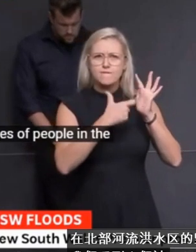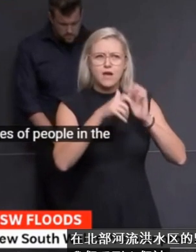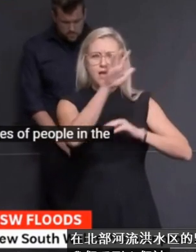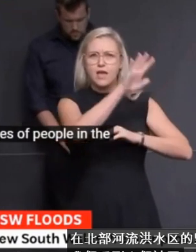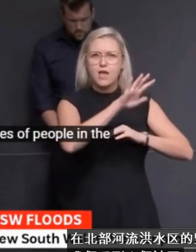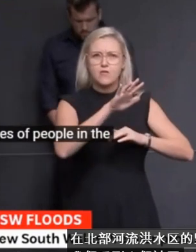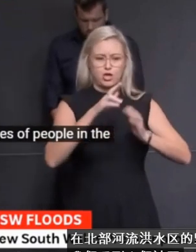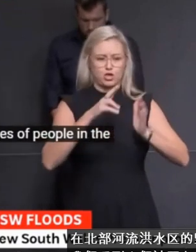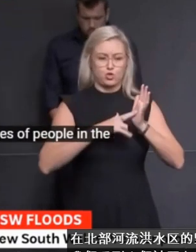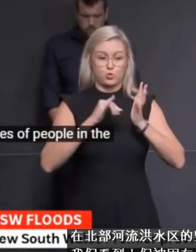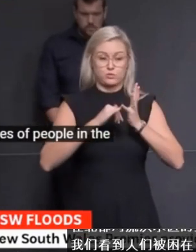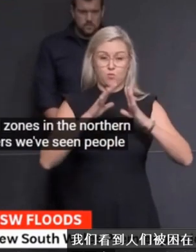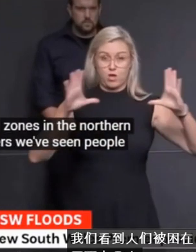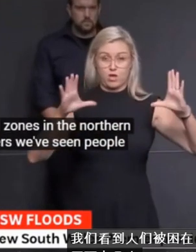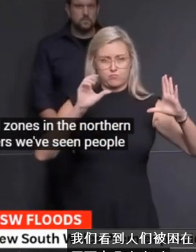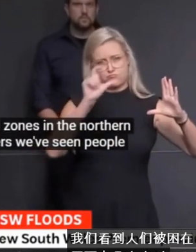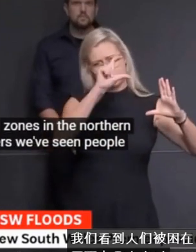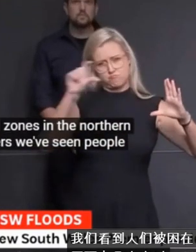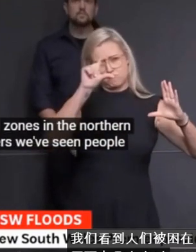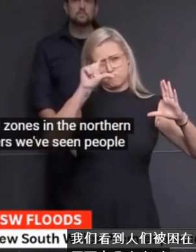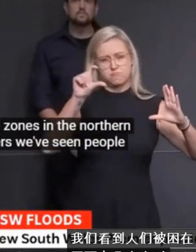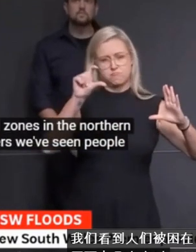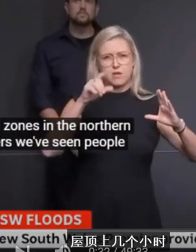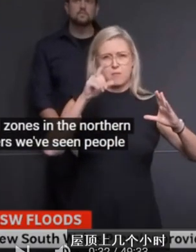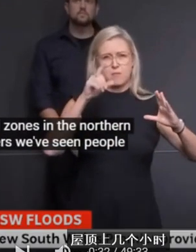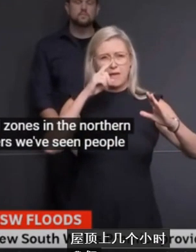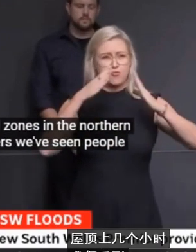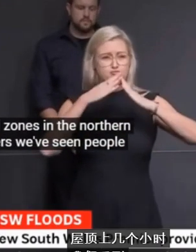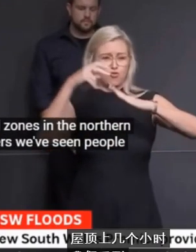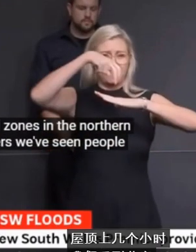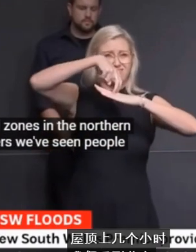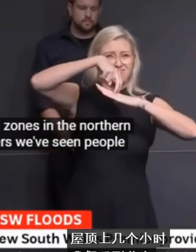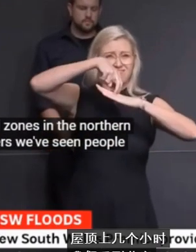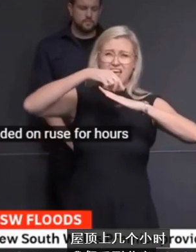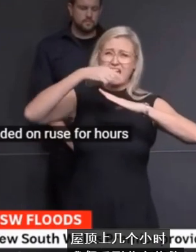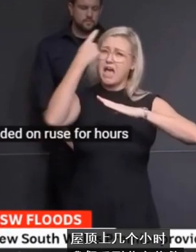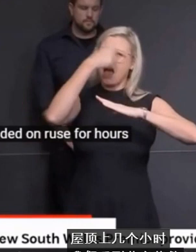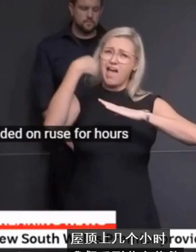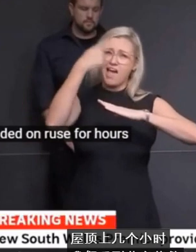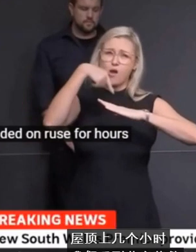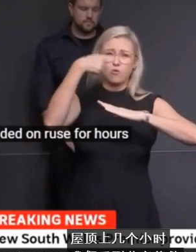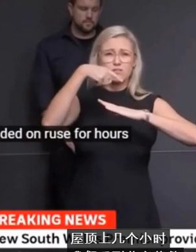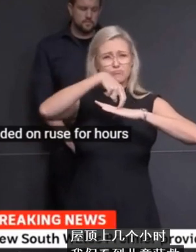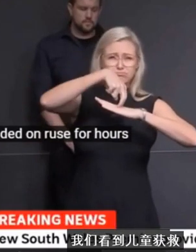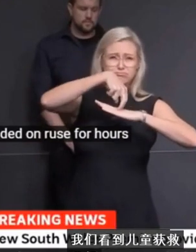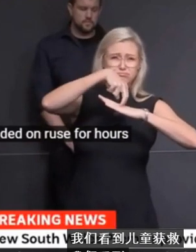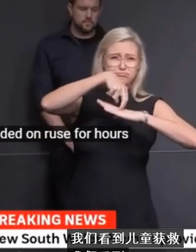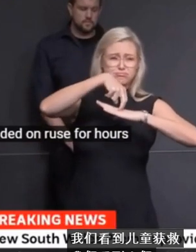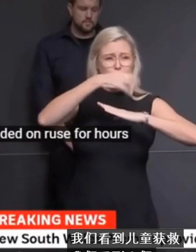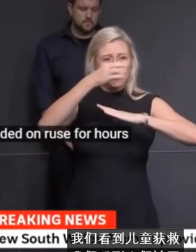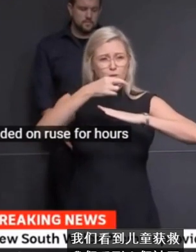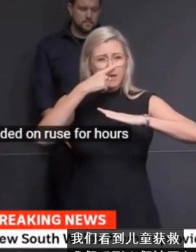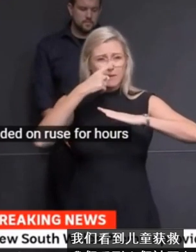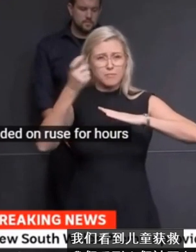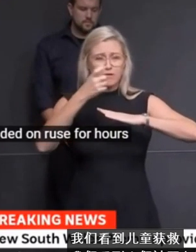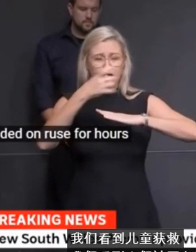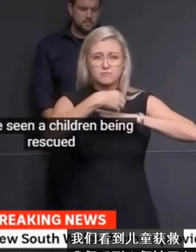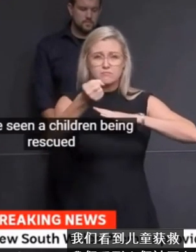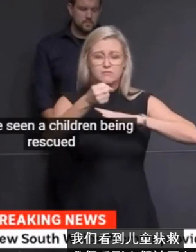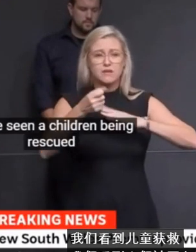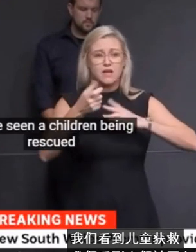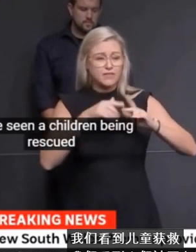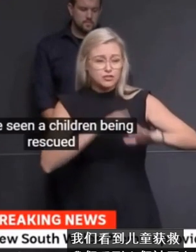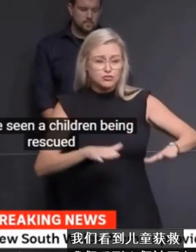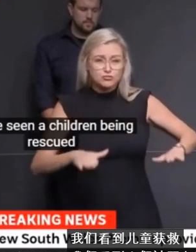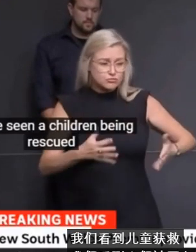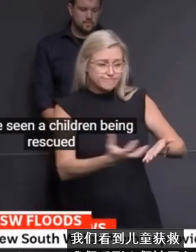people stranded on roofs for hours. We've seen children being rescued. We're seeing people stranded